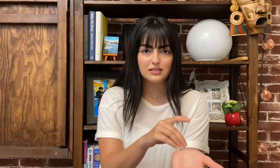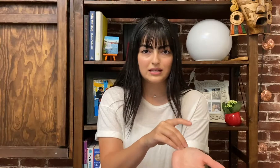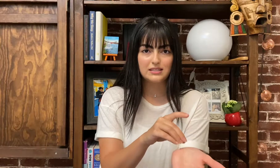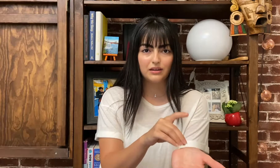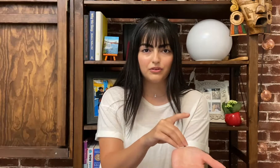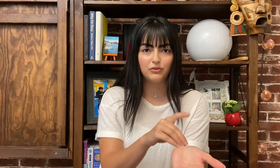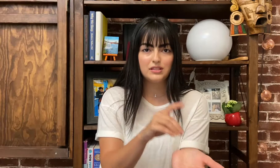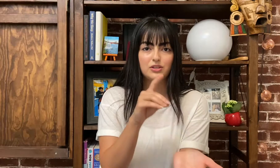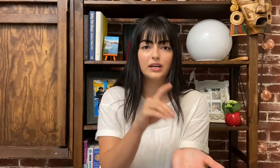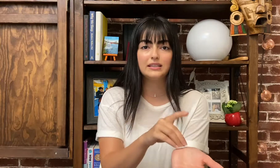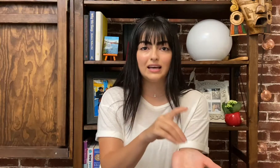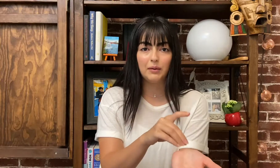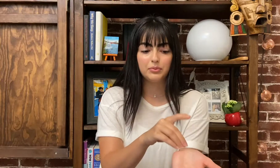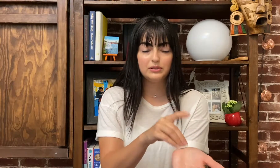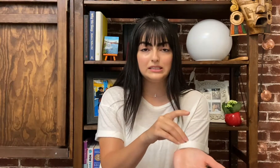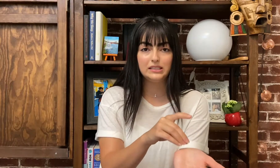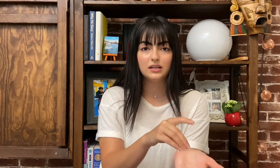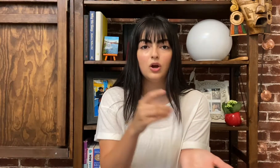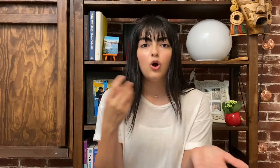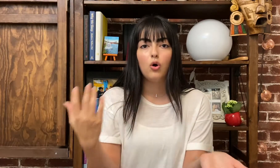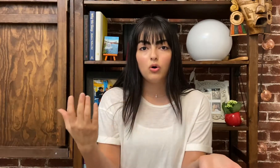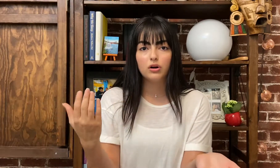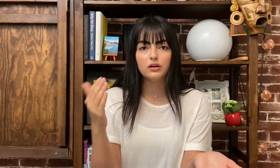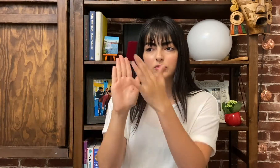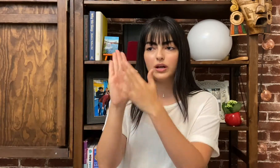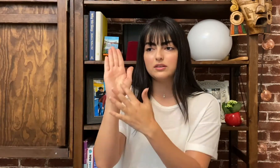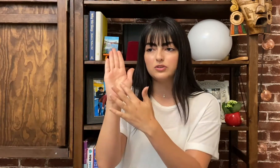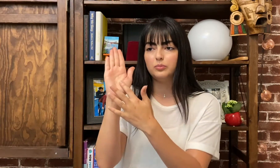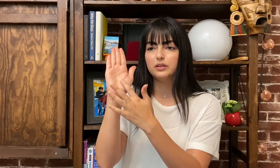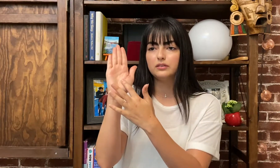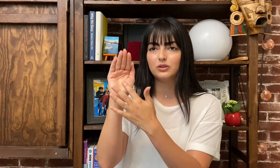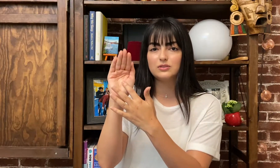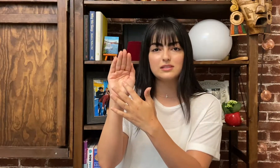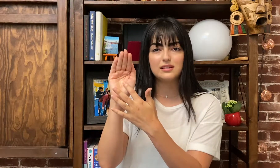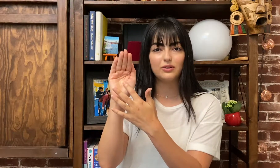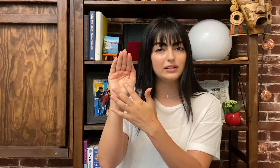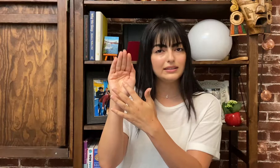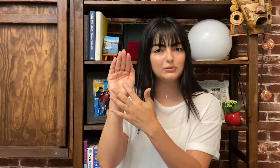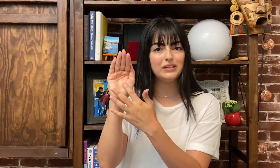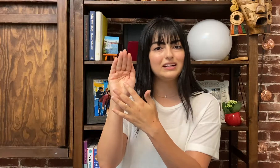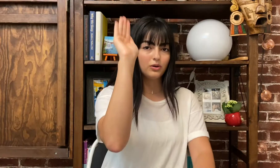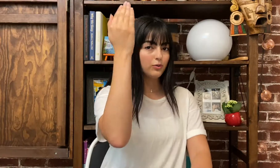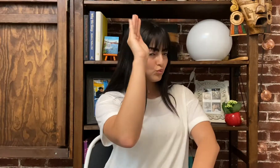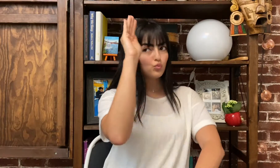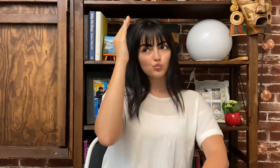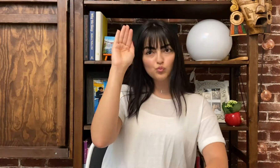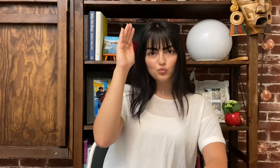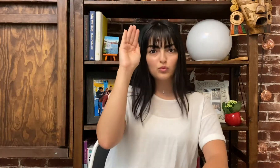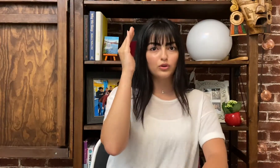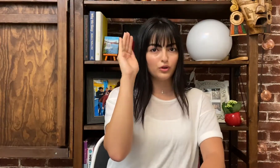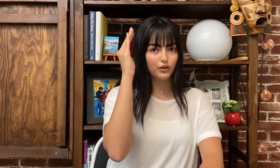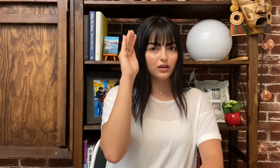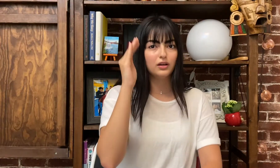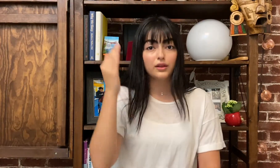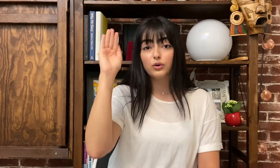inside of your wrist, you're gonna tap D. Or your hand is open, closes down a little bit, you know the